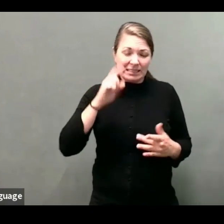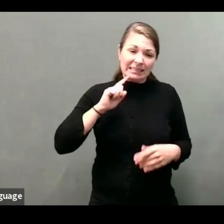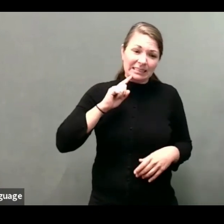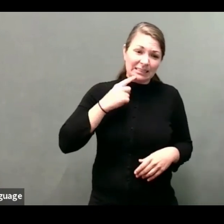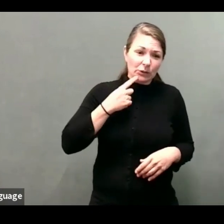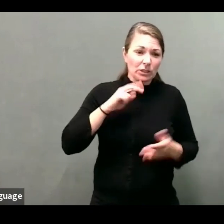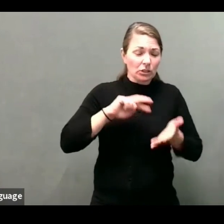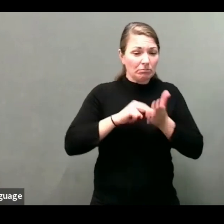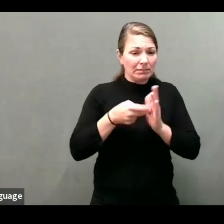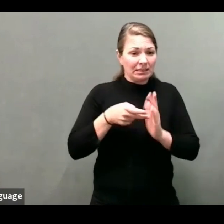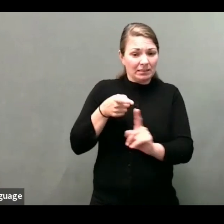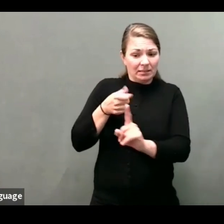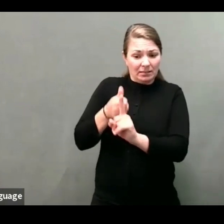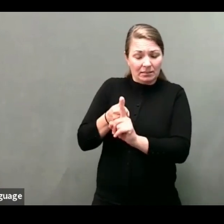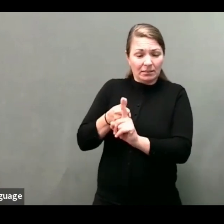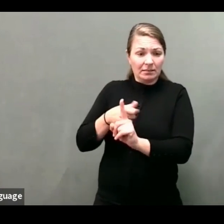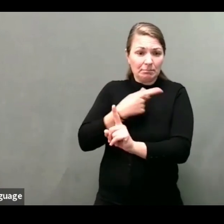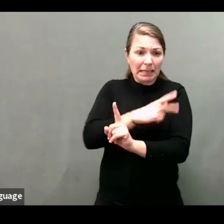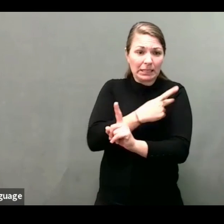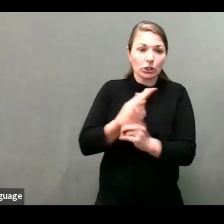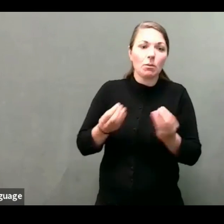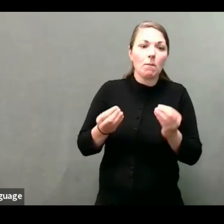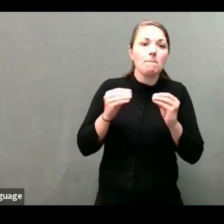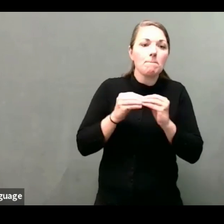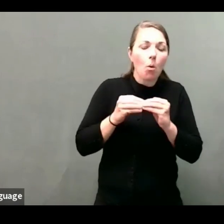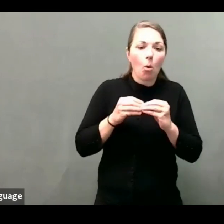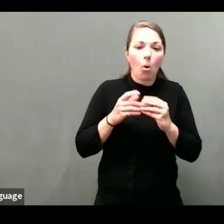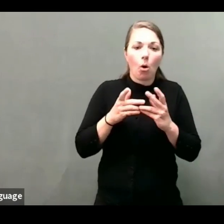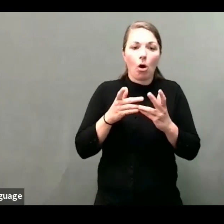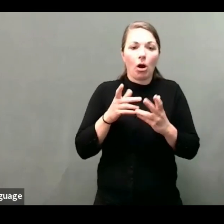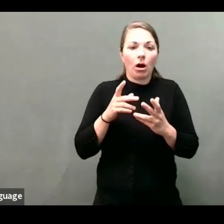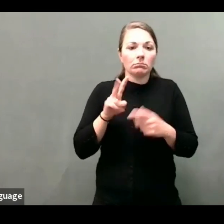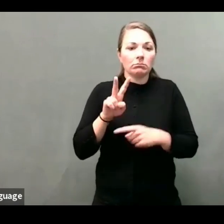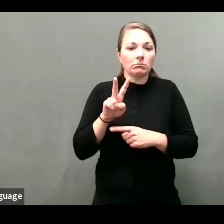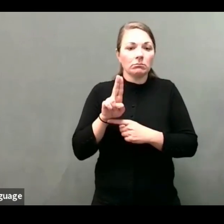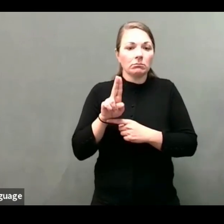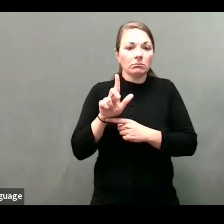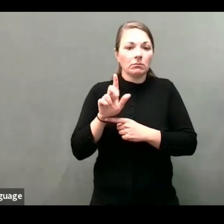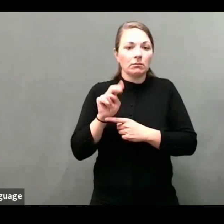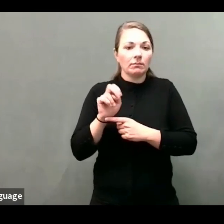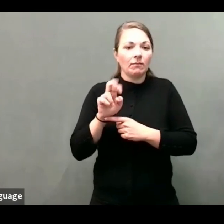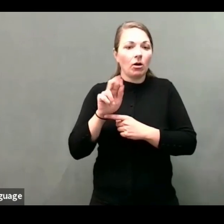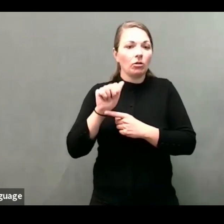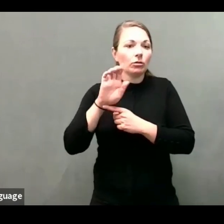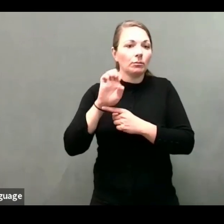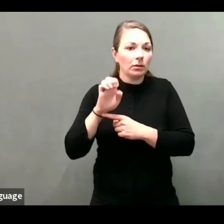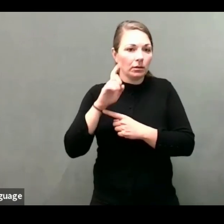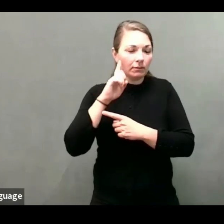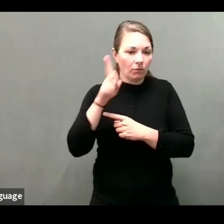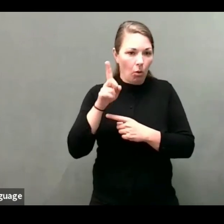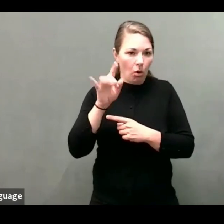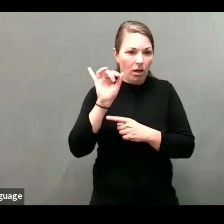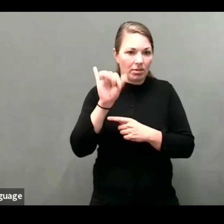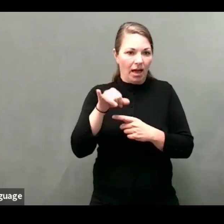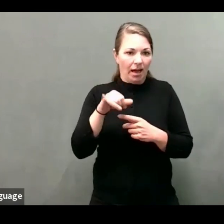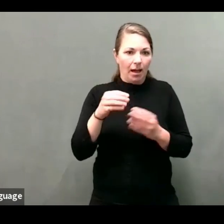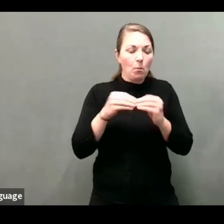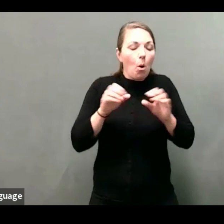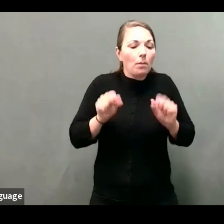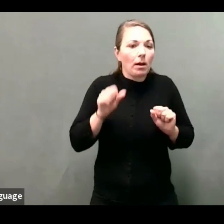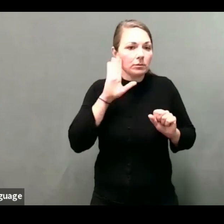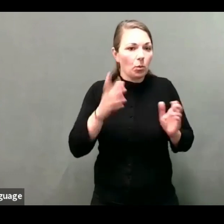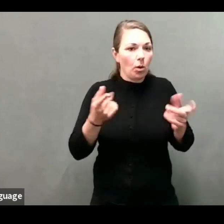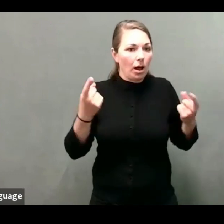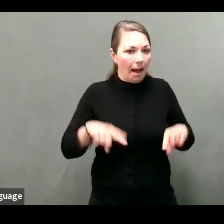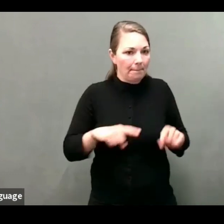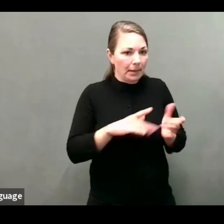to put this patient at a higher vulnerability for the sexual assault? And if the answer is yes, it did put them